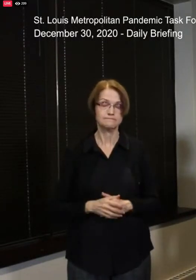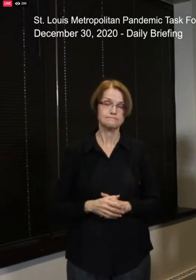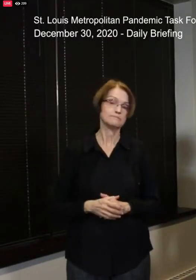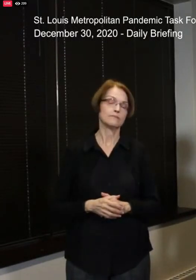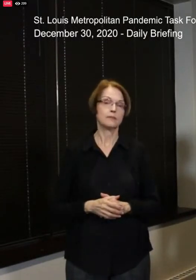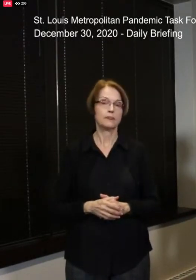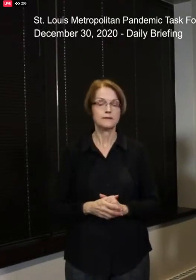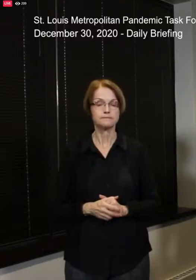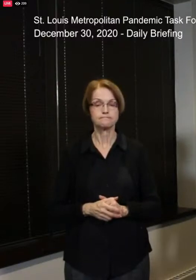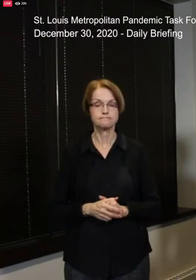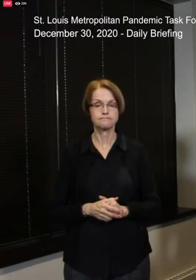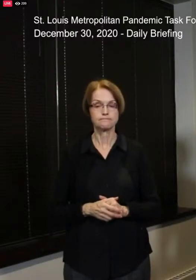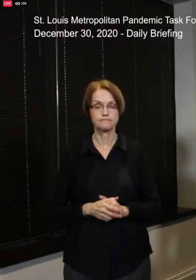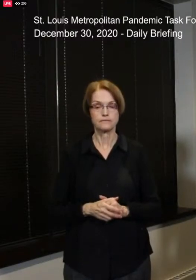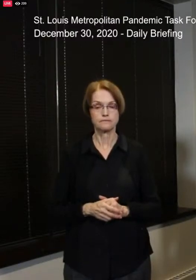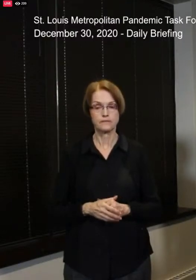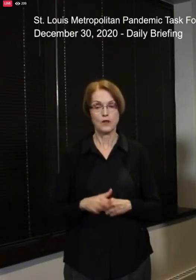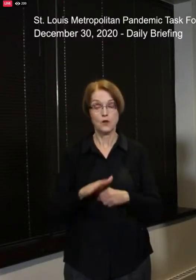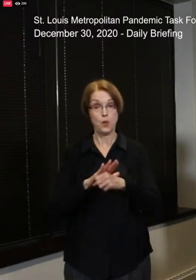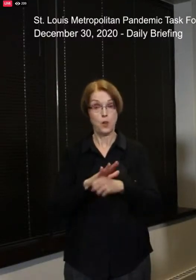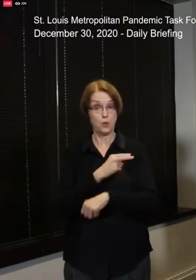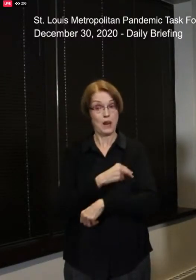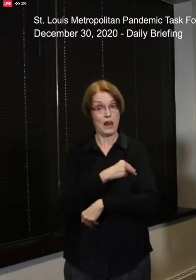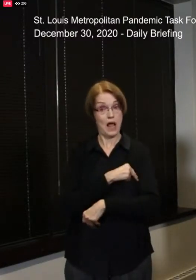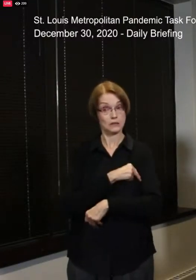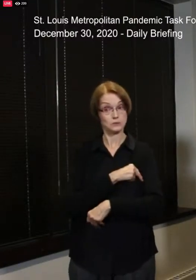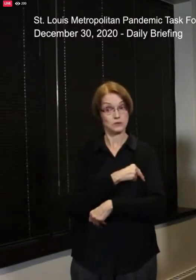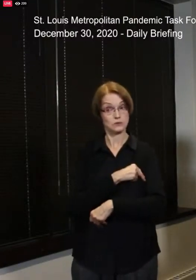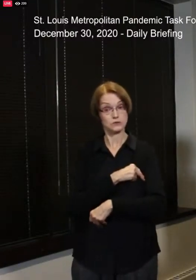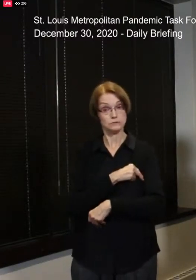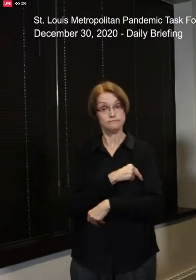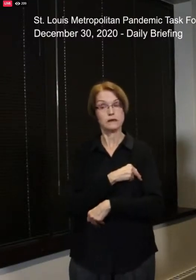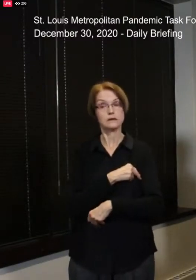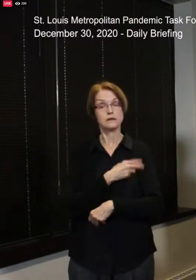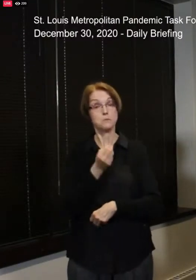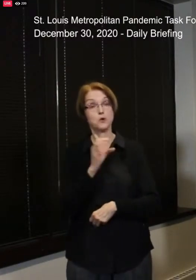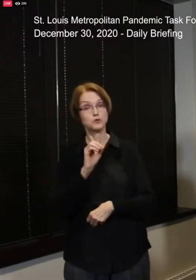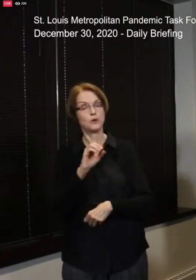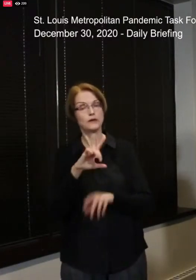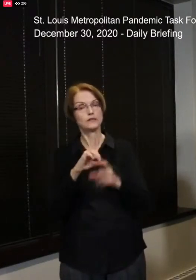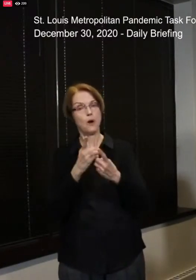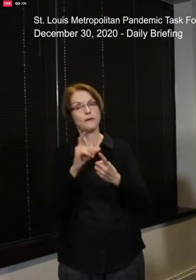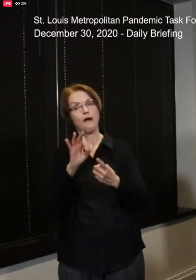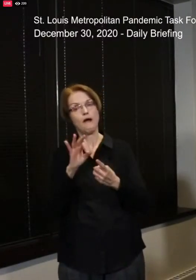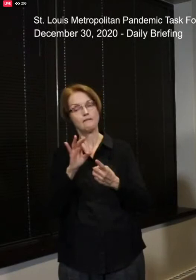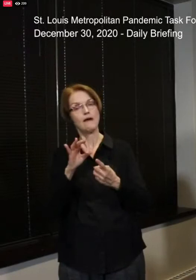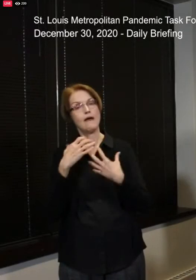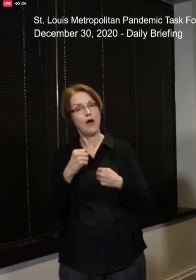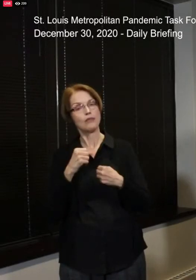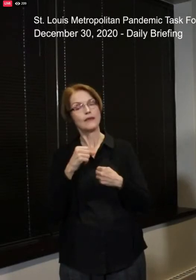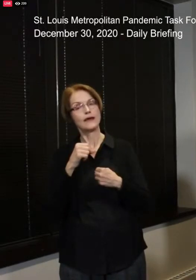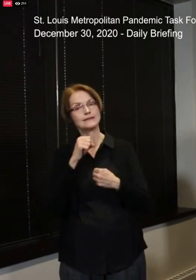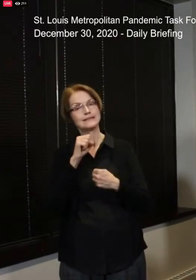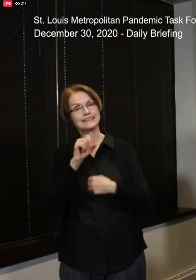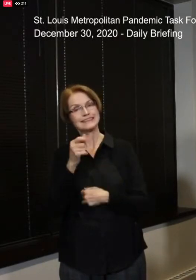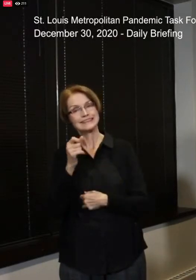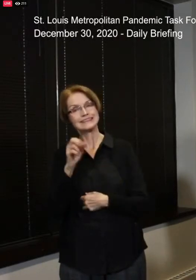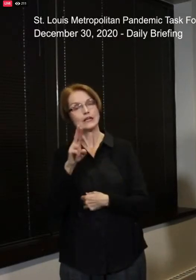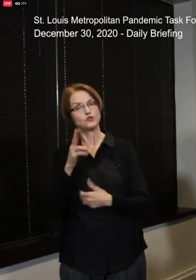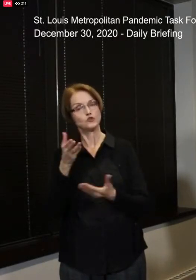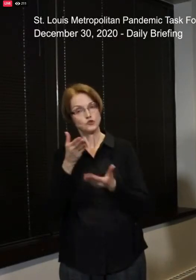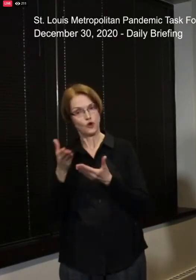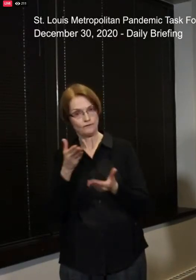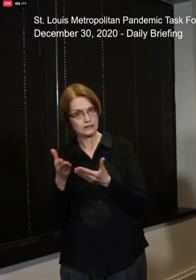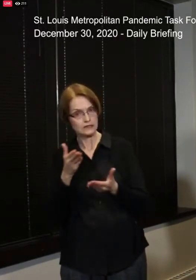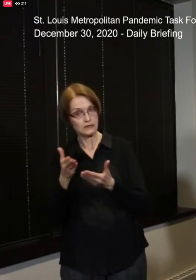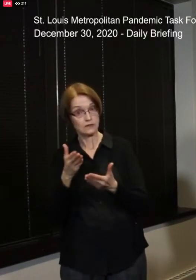How much help are local hospital systems getting from the Missouri Department of Health and Senior Services to create the vaccination infrastructure needed